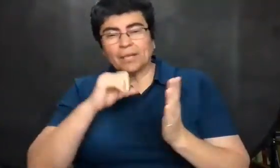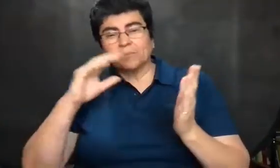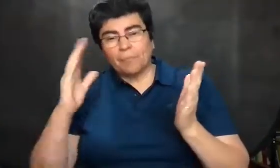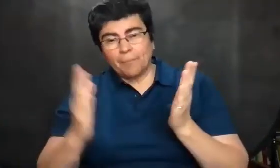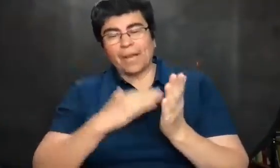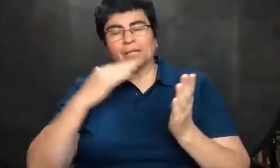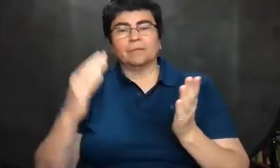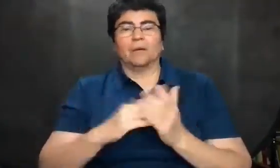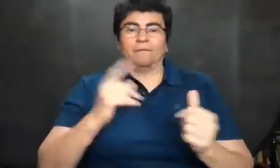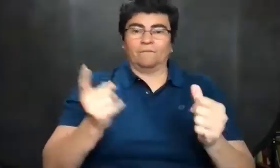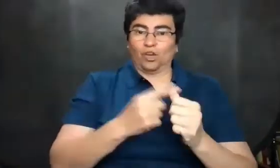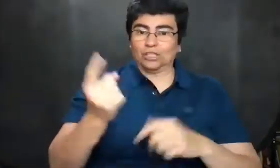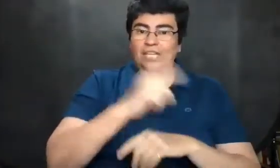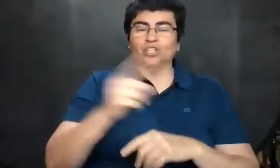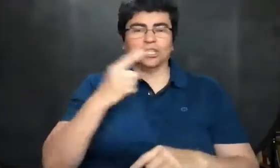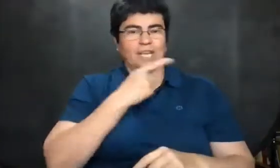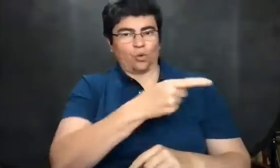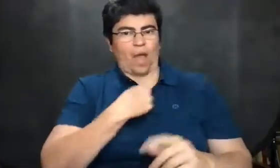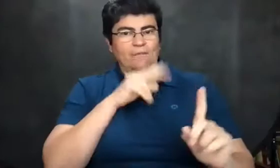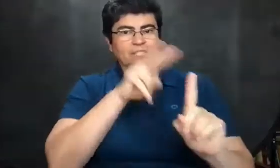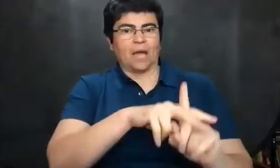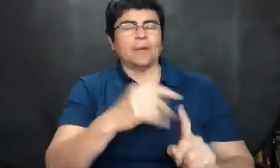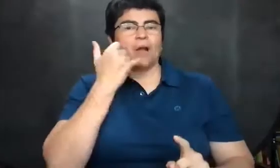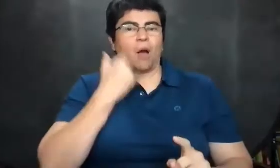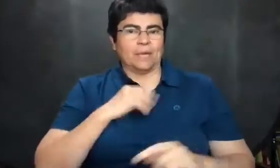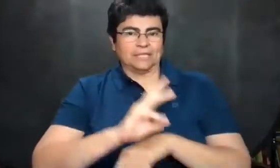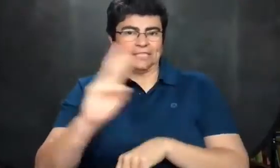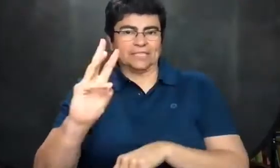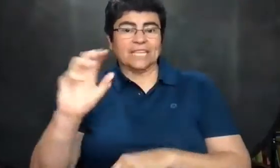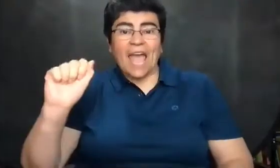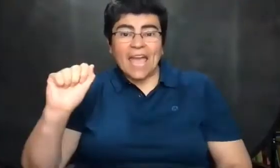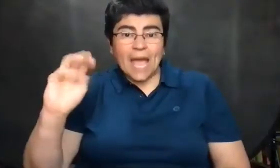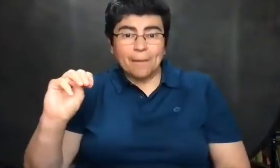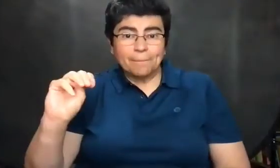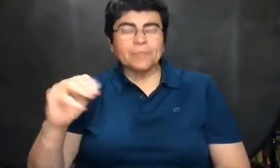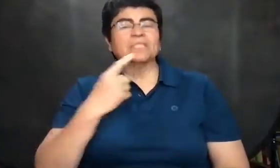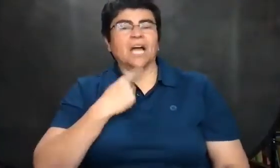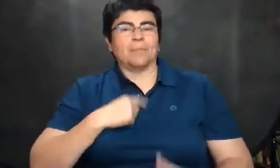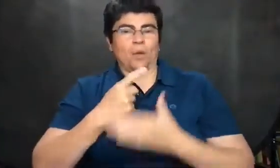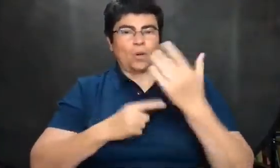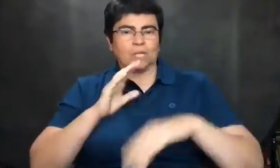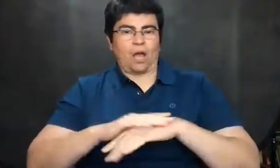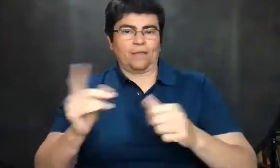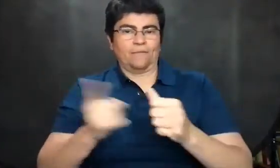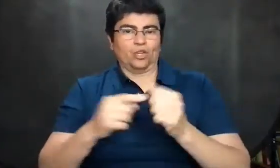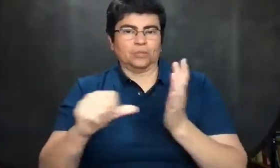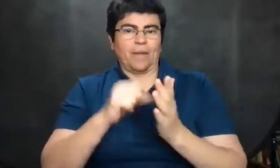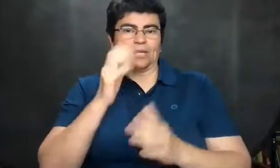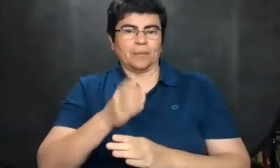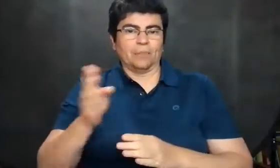day. She said to me, you have an assignment tomorrow. Call me at 6 a.m. and tell me what's on the first page of the big book of Alcoholics Anonymous. I